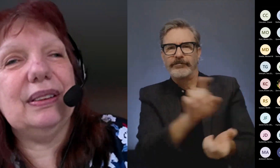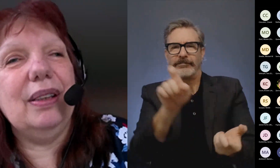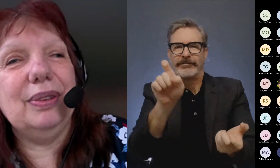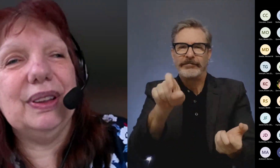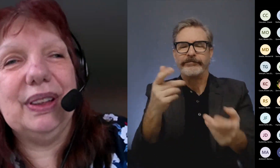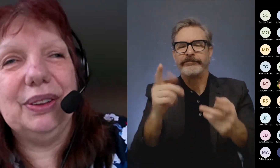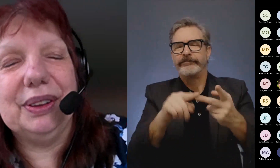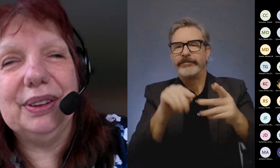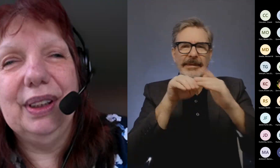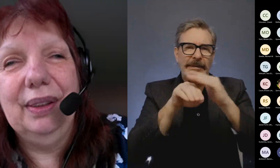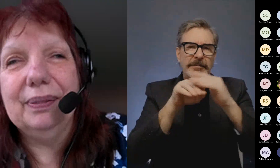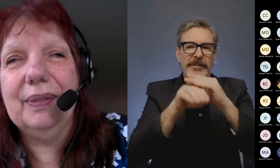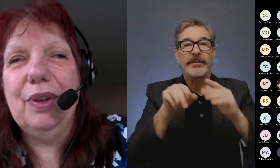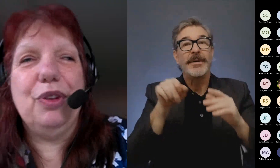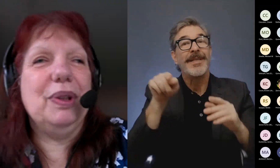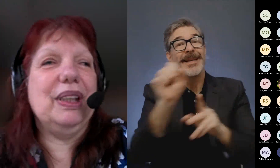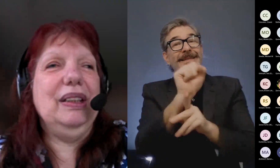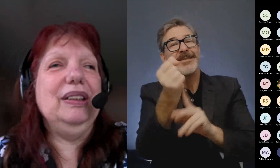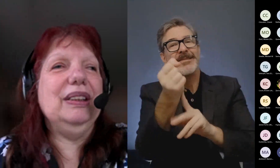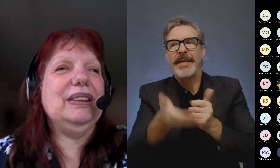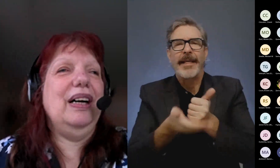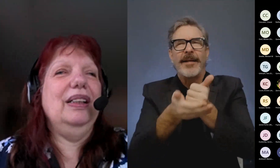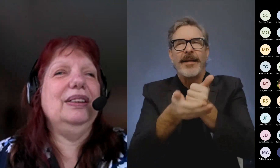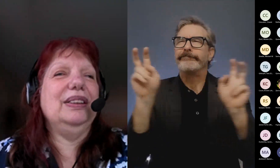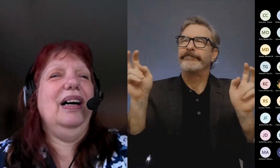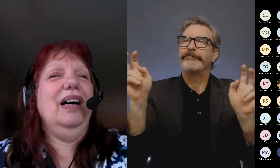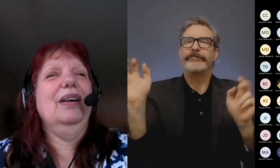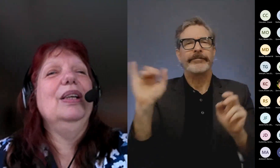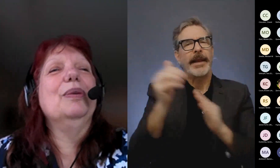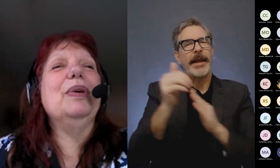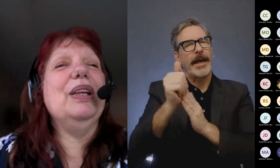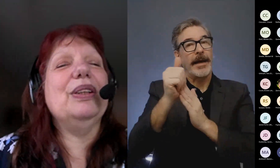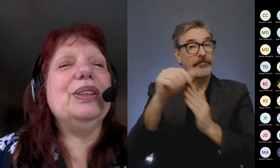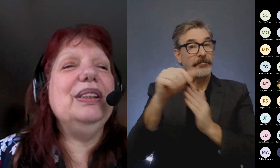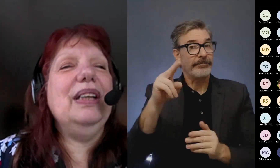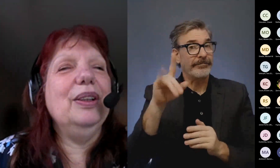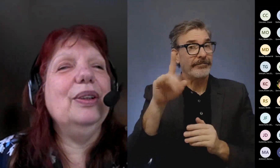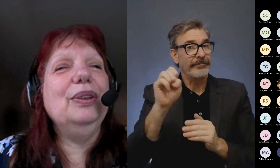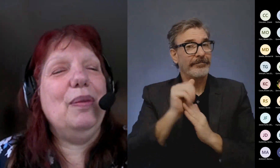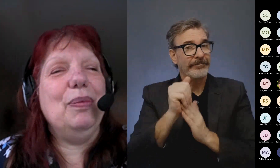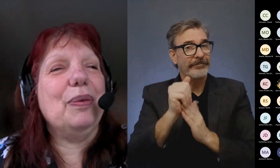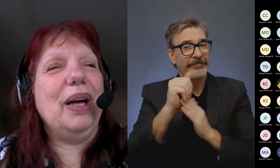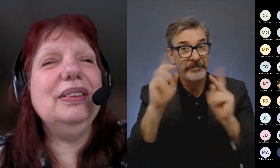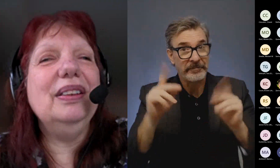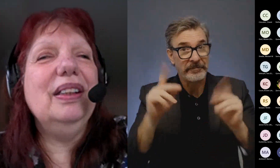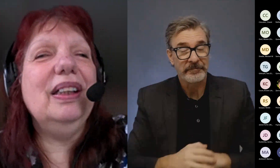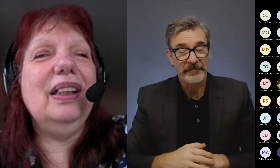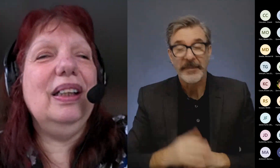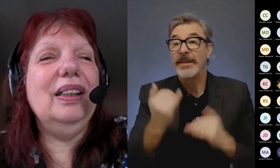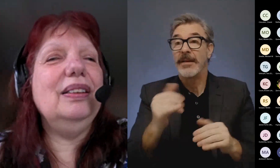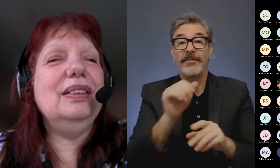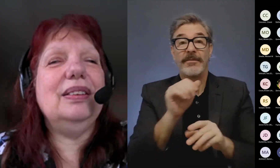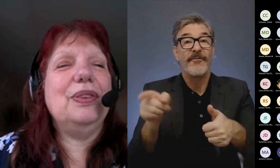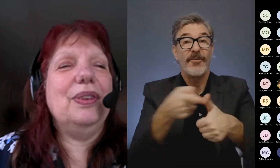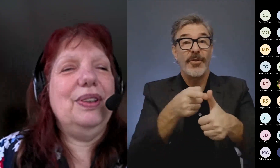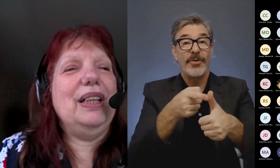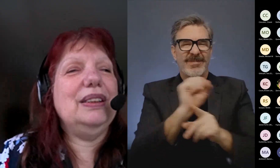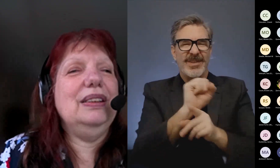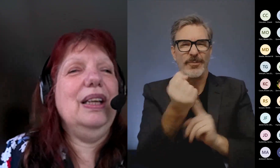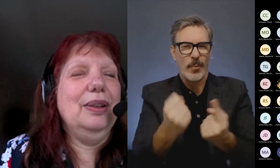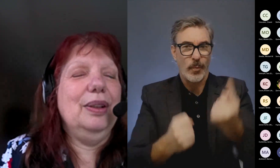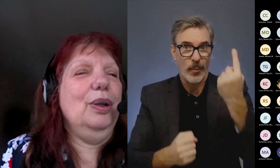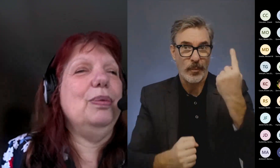facilitate these conversations. So we're going to start with scenario number 1. And